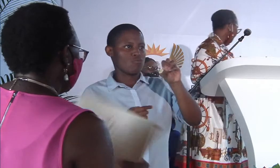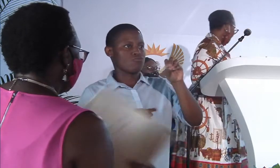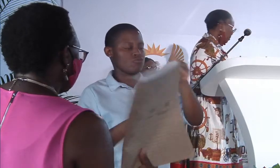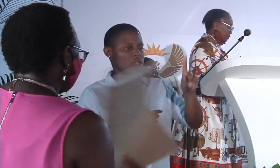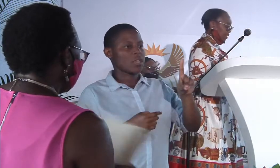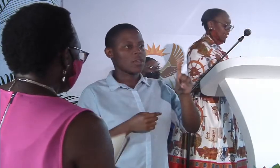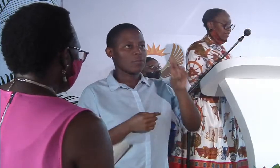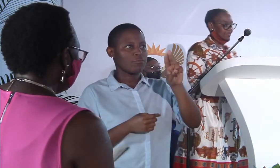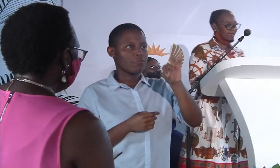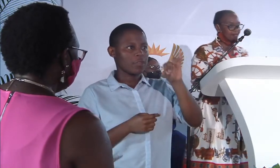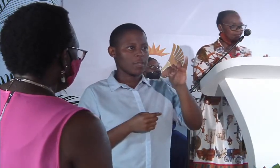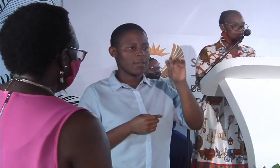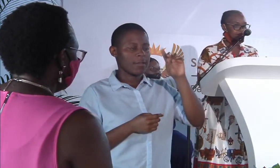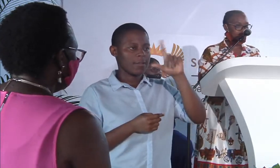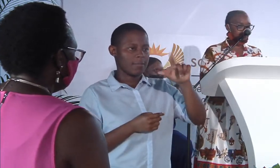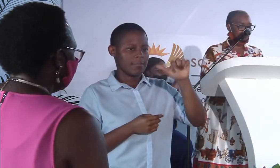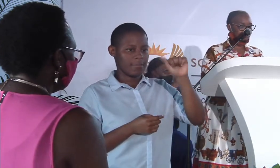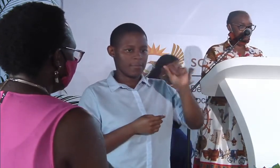our Program Director.